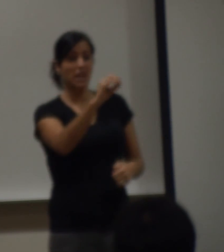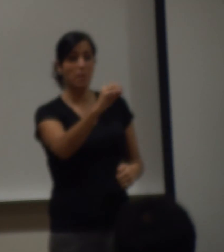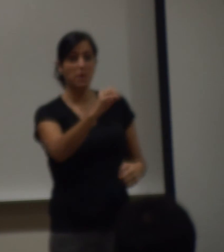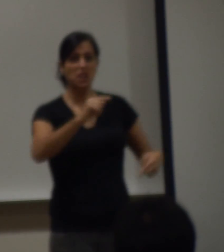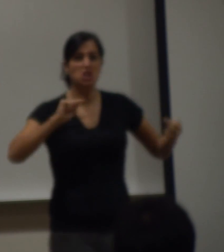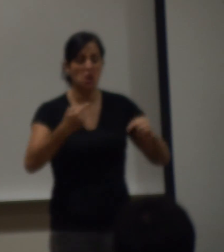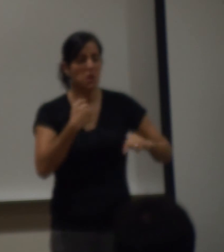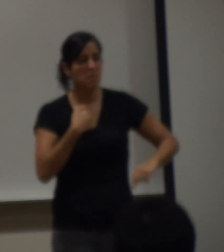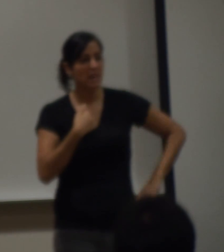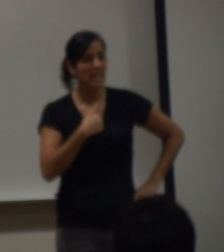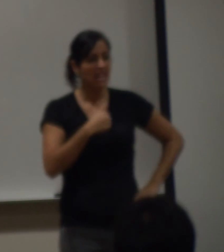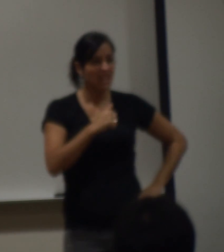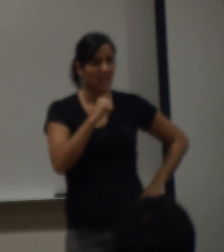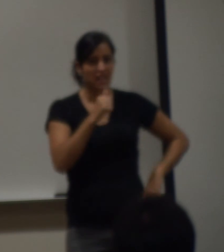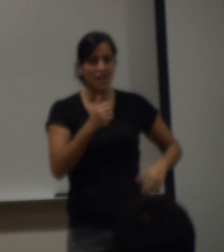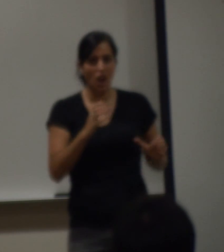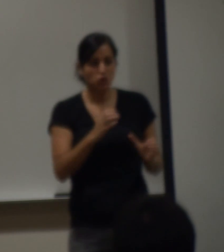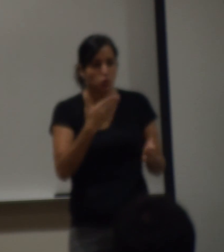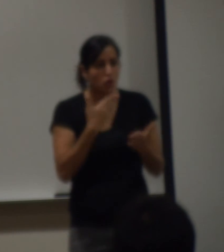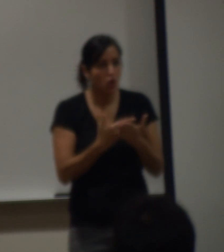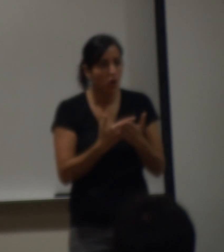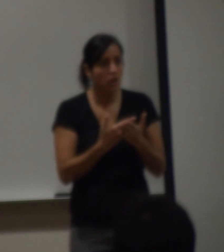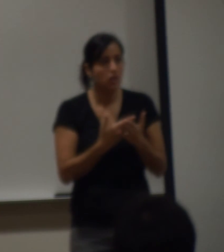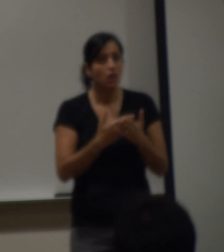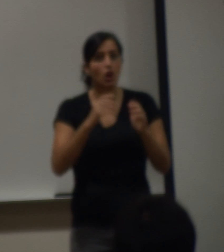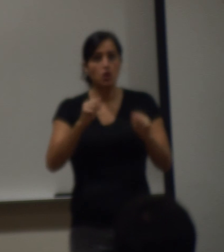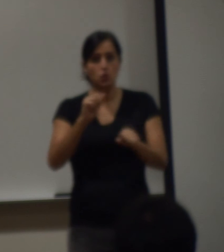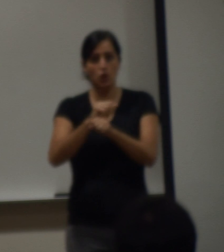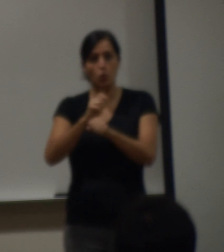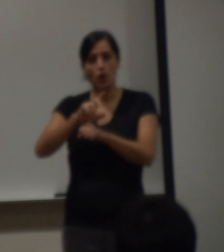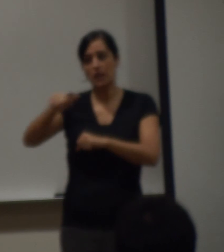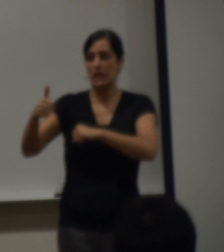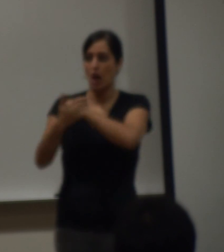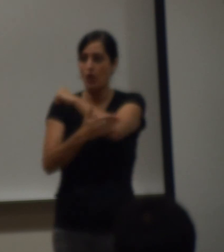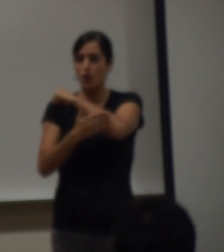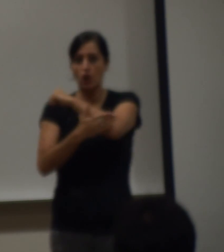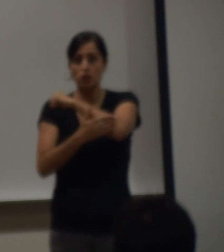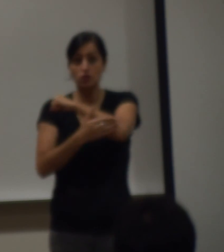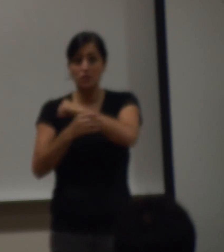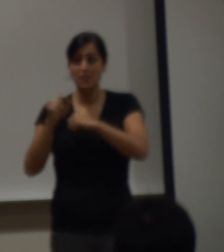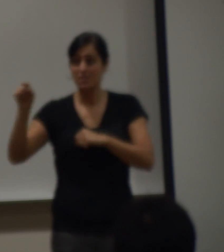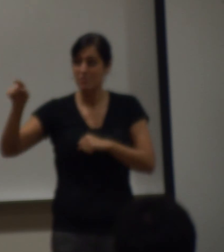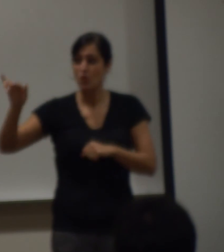to work in another country working for the same company, those people need to get together and